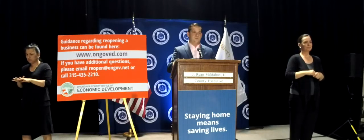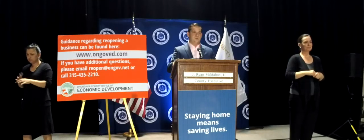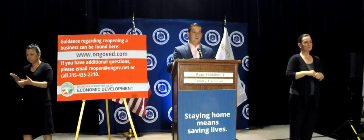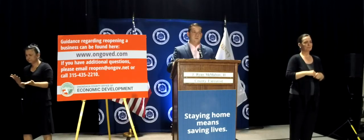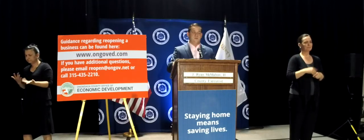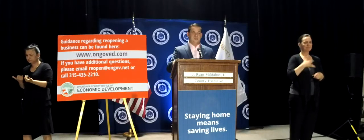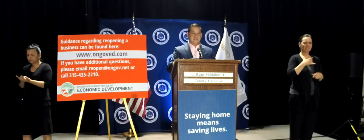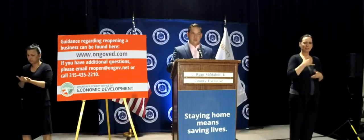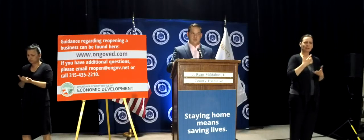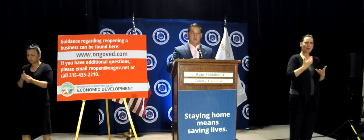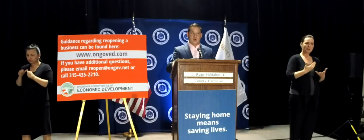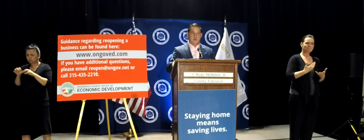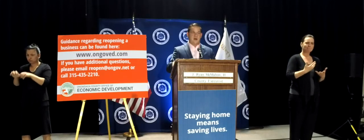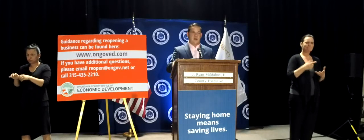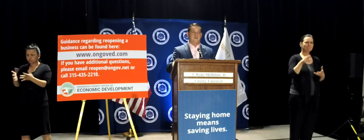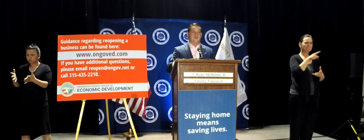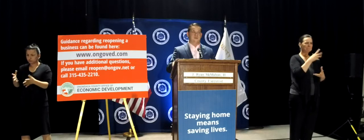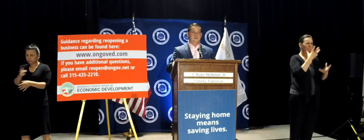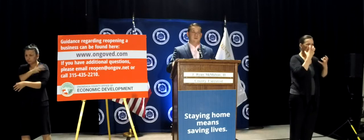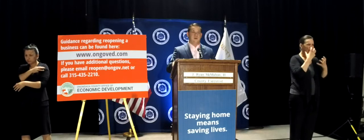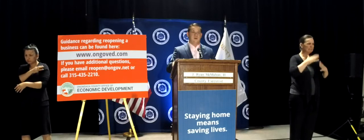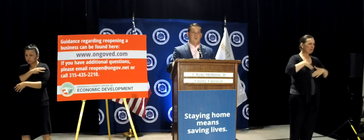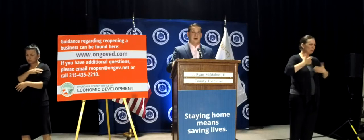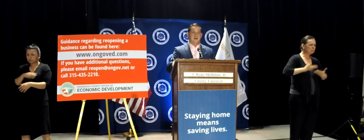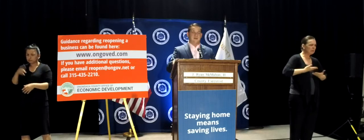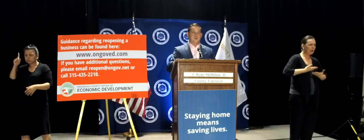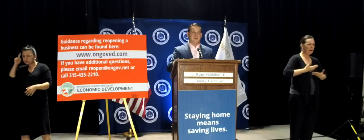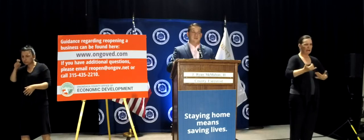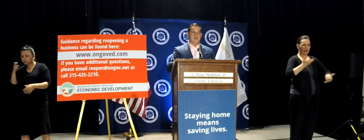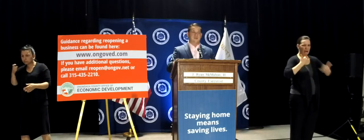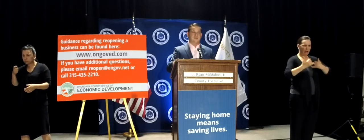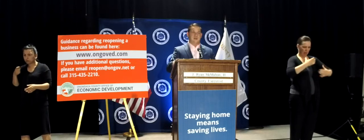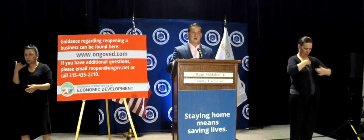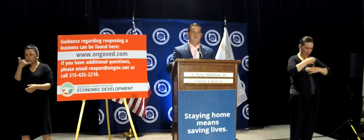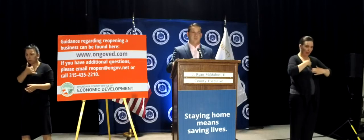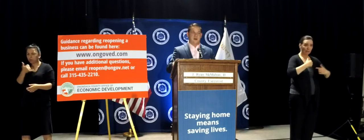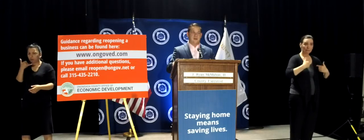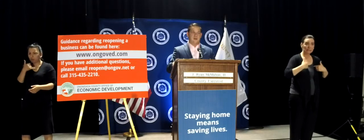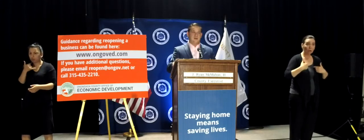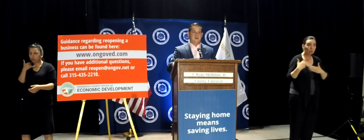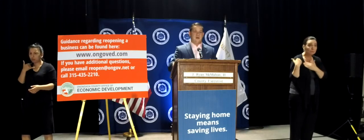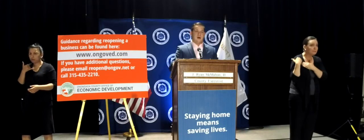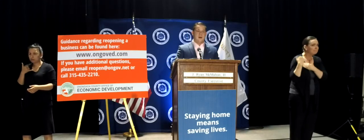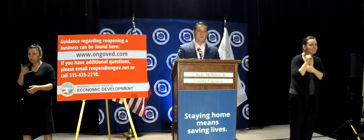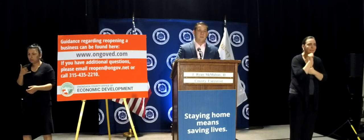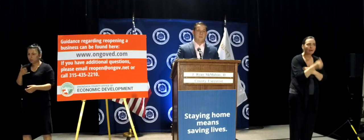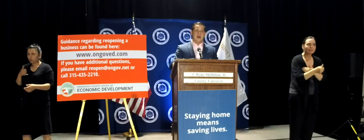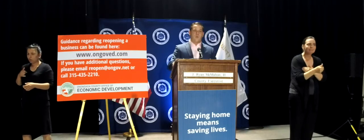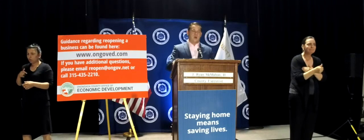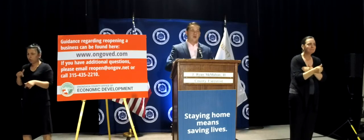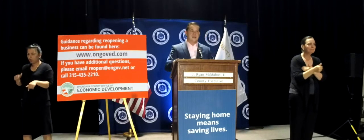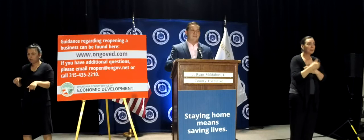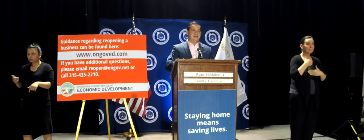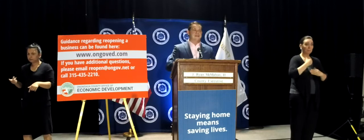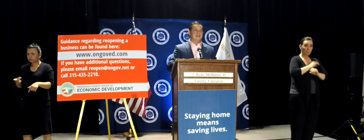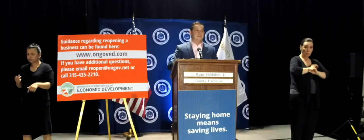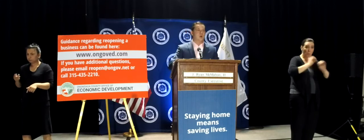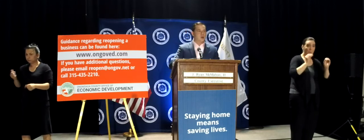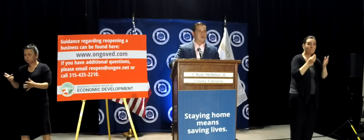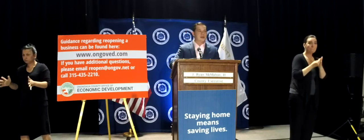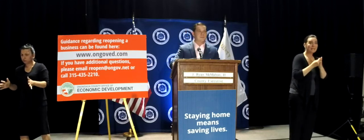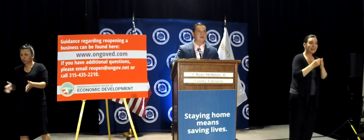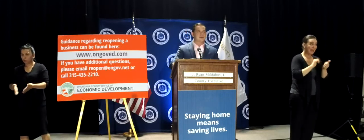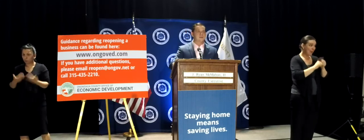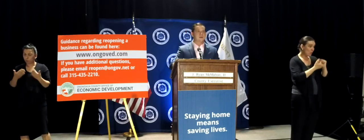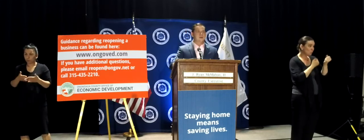people. People in tears calling my office, wanting these questions answered because they don't have money. That wears on my team.